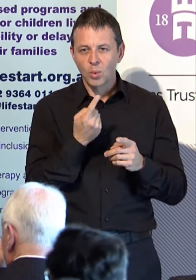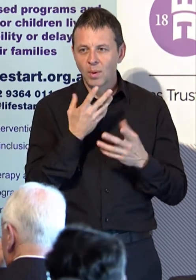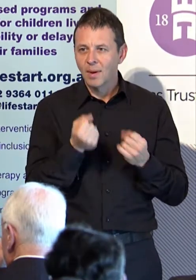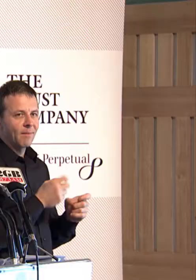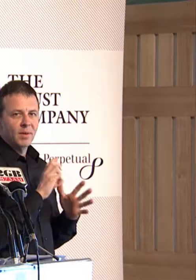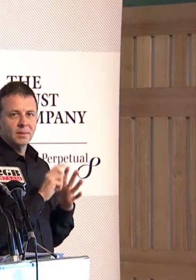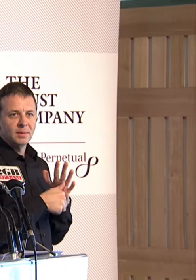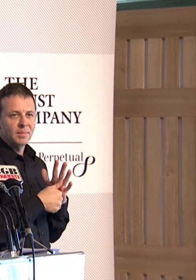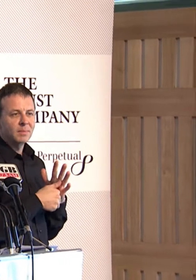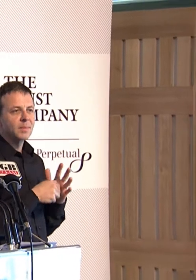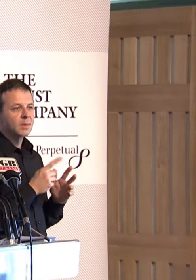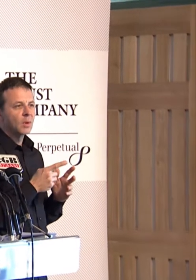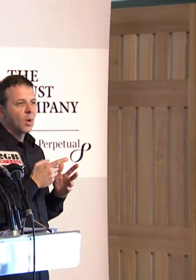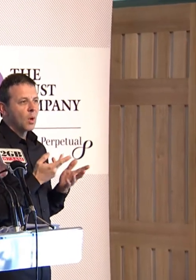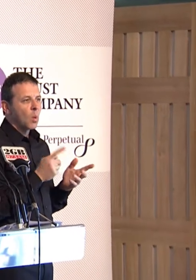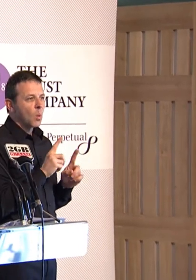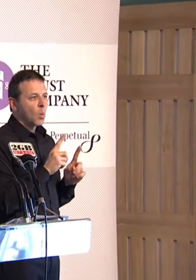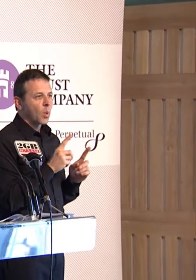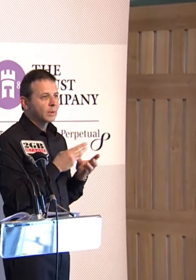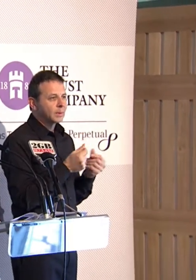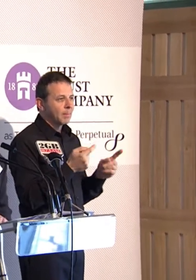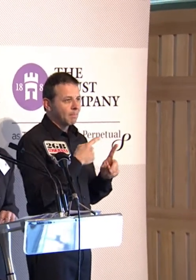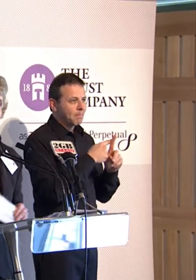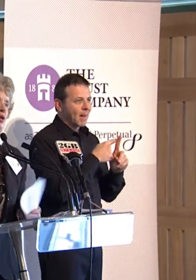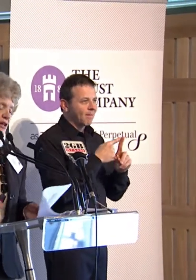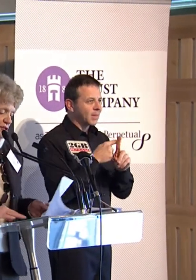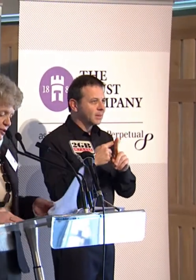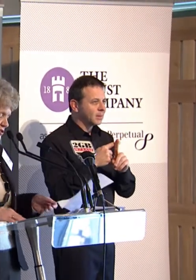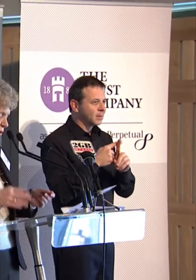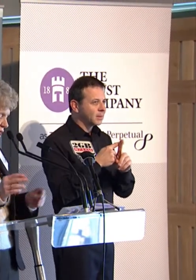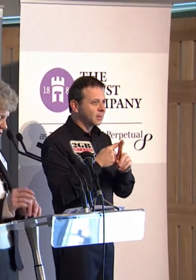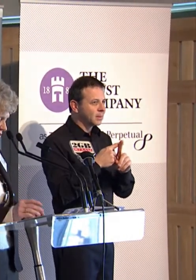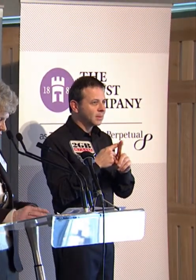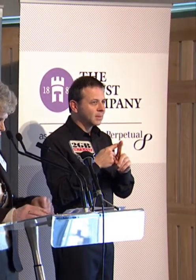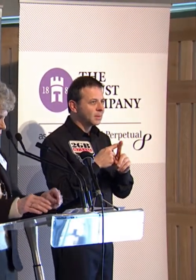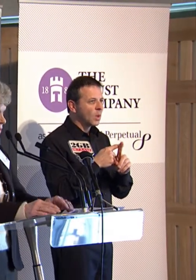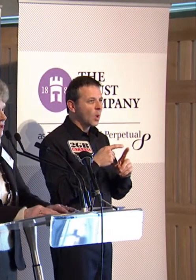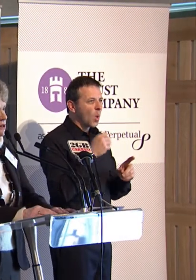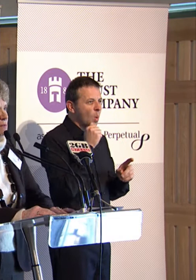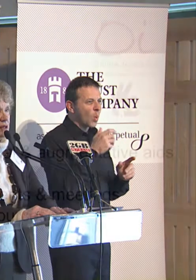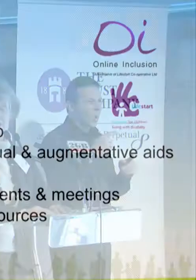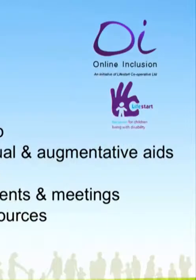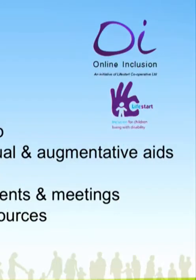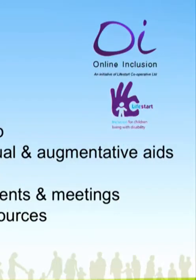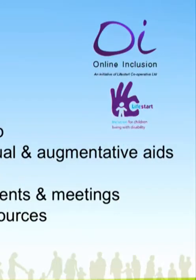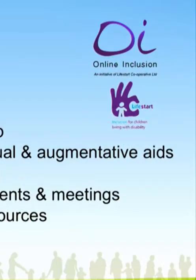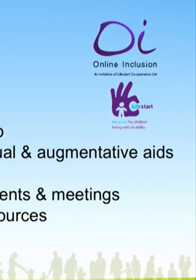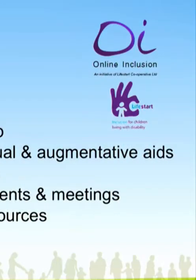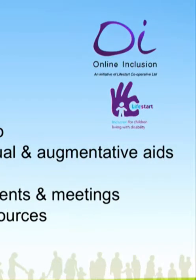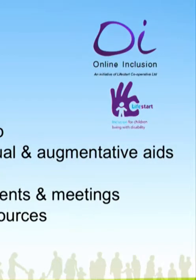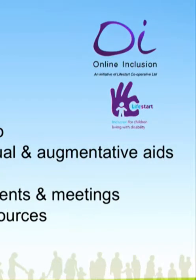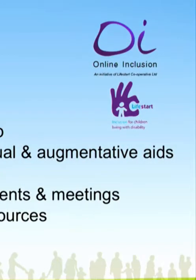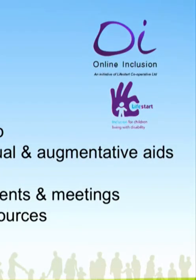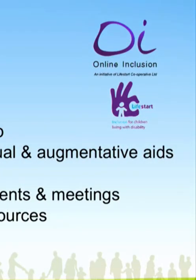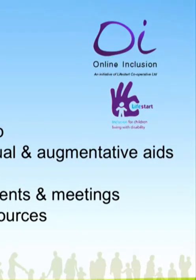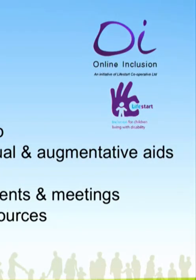So what are some of the benefits? And sorry, I'm not going to go through every single one of those points around partners, etc. The benefits are, it's